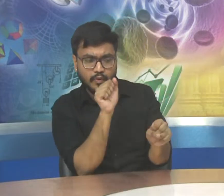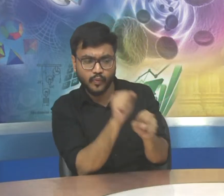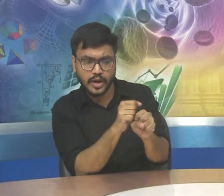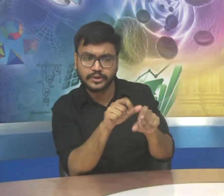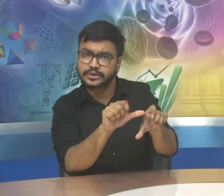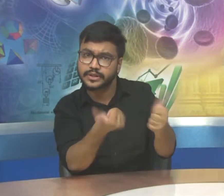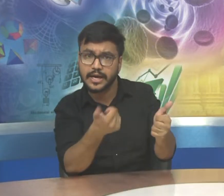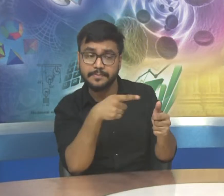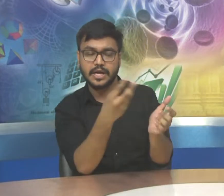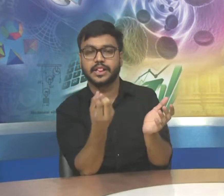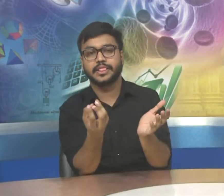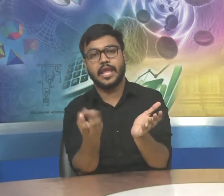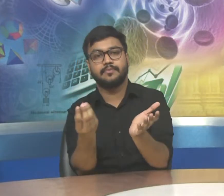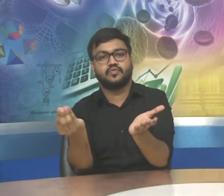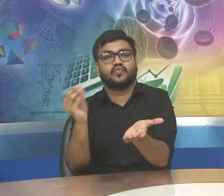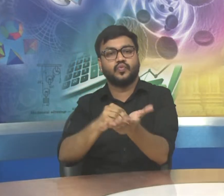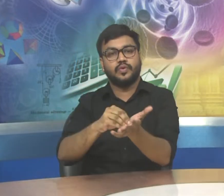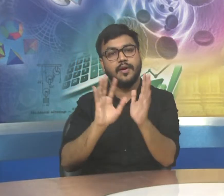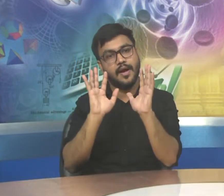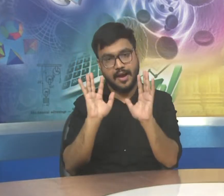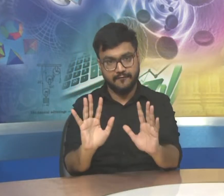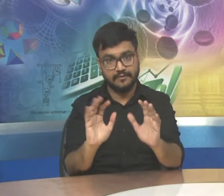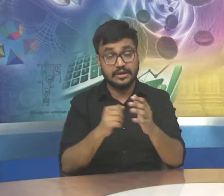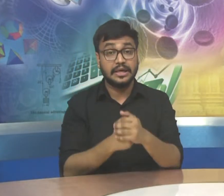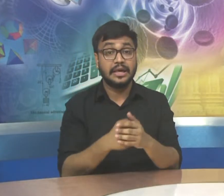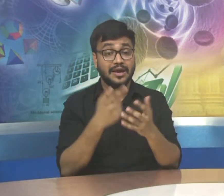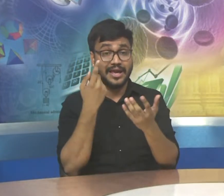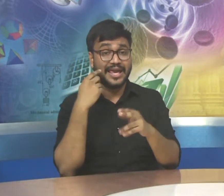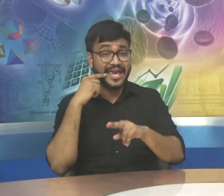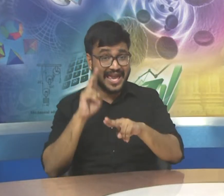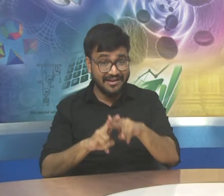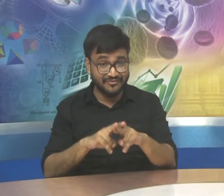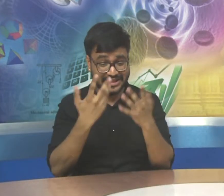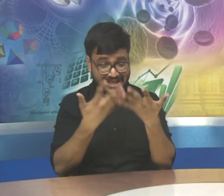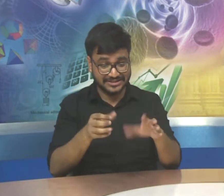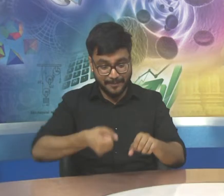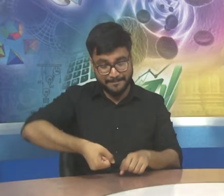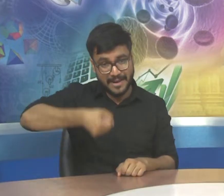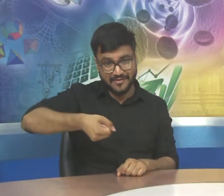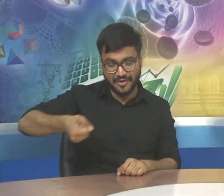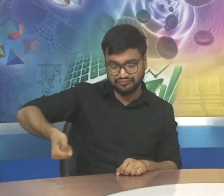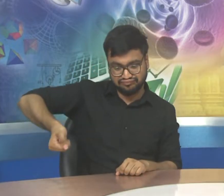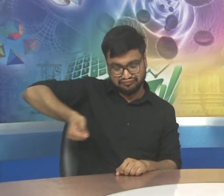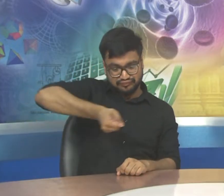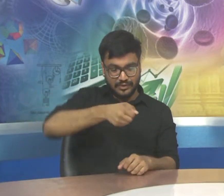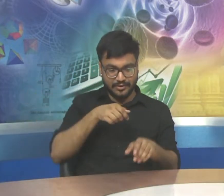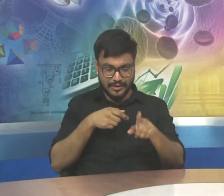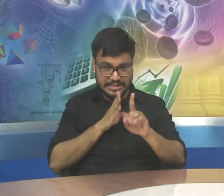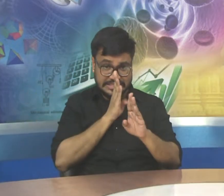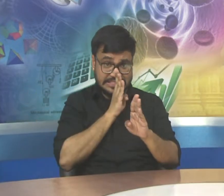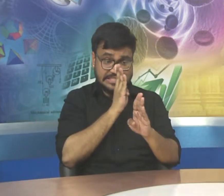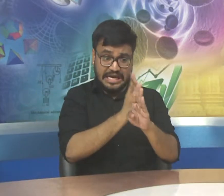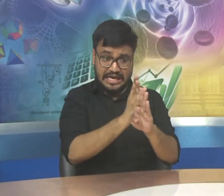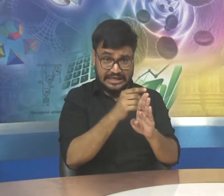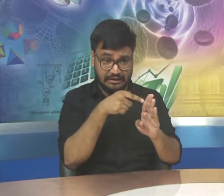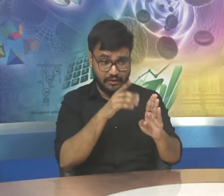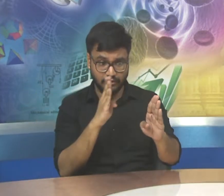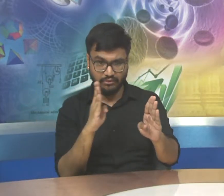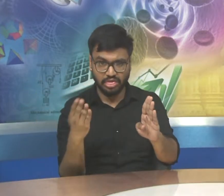counts for work, the same direction as force, and sideway movements does not contribute